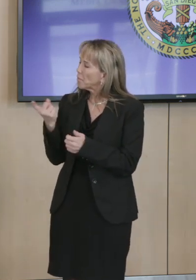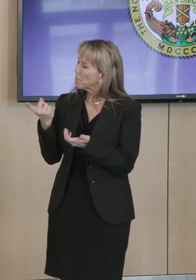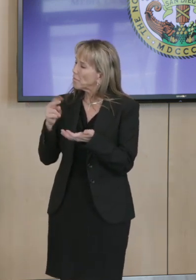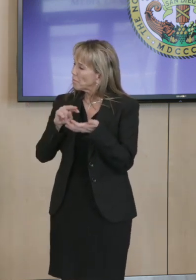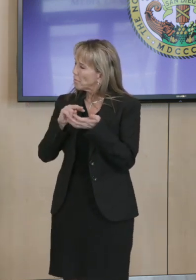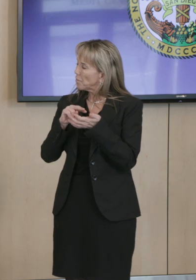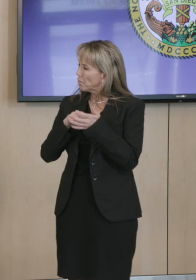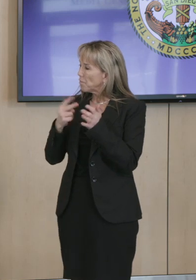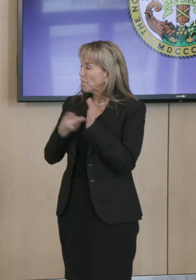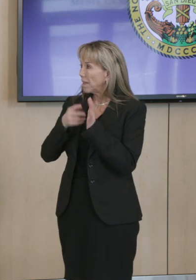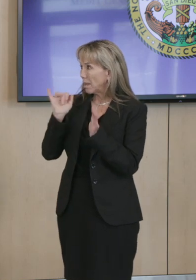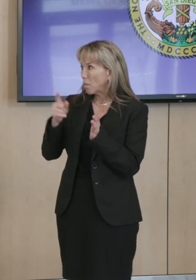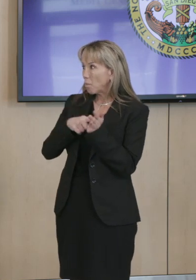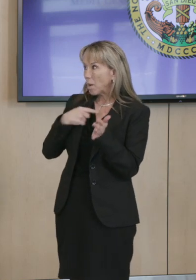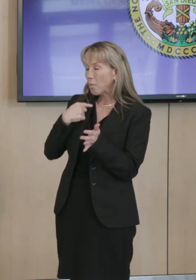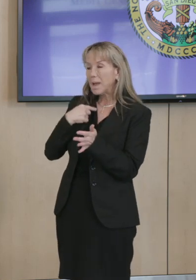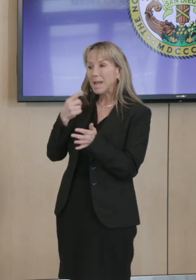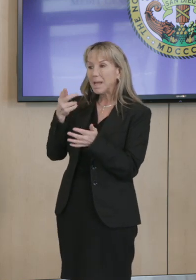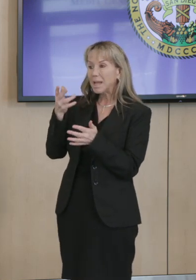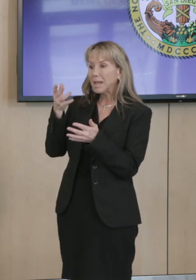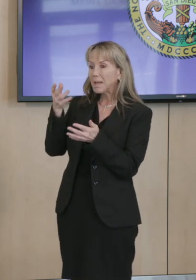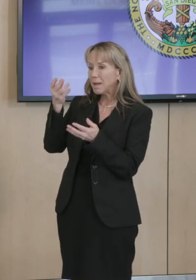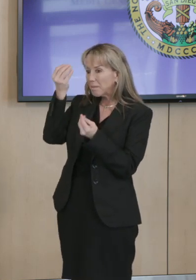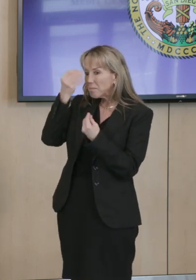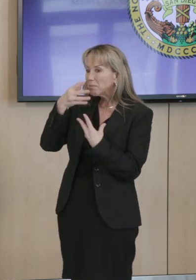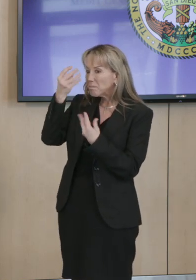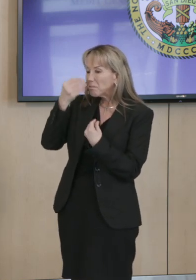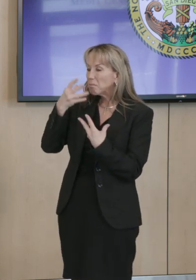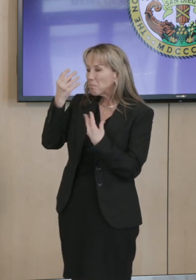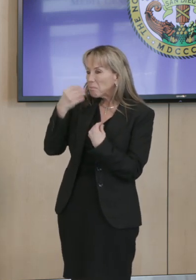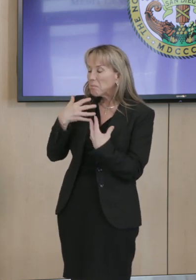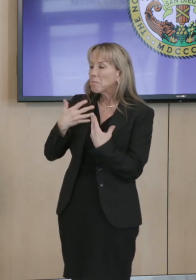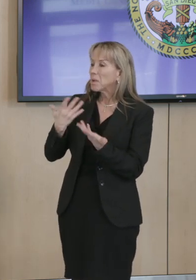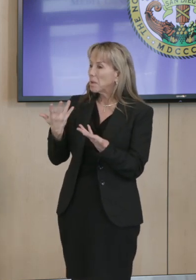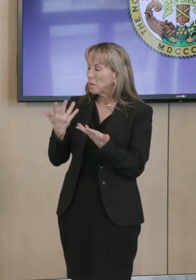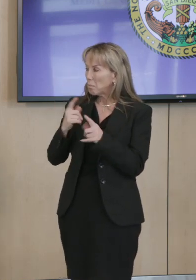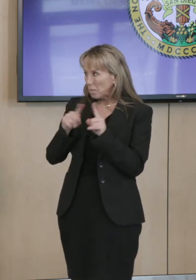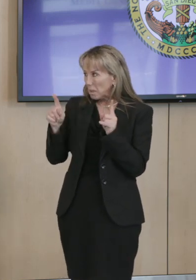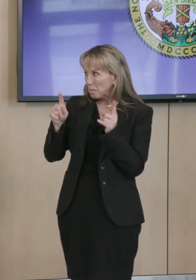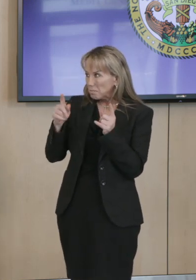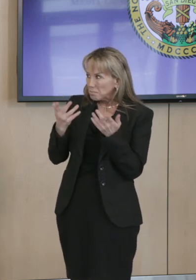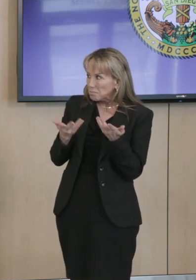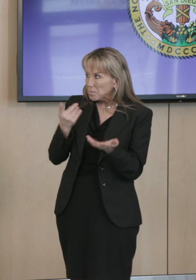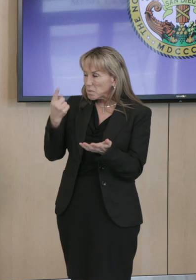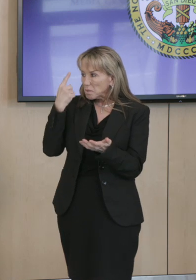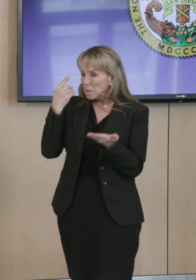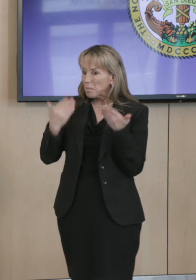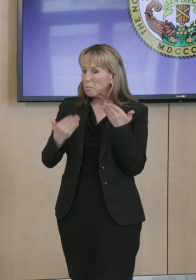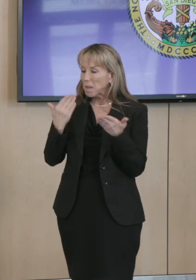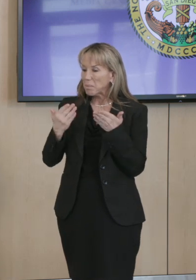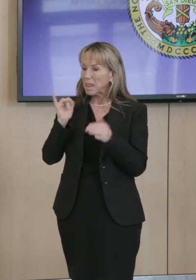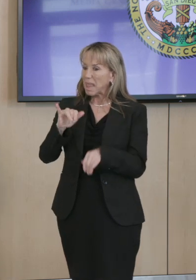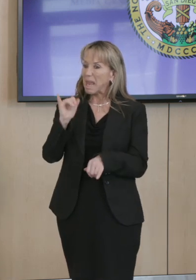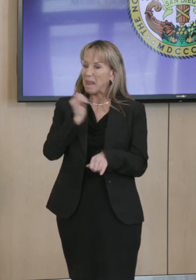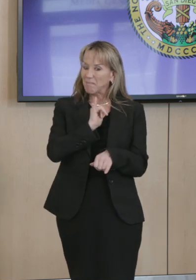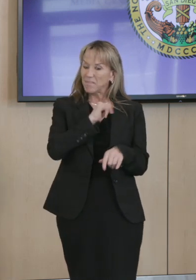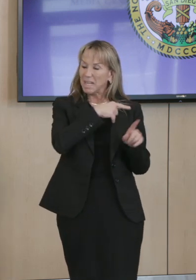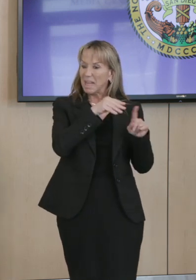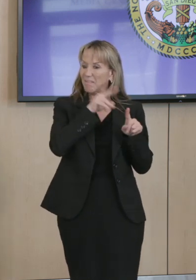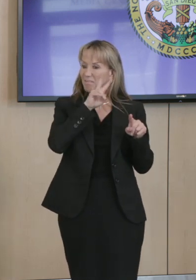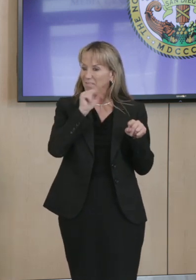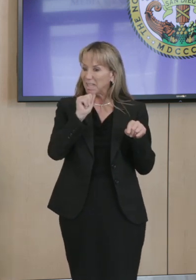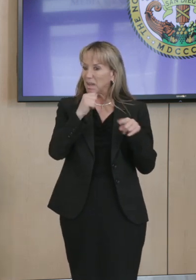the information that we were receiving was that there was some indication that it started by an infection from one of the